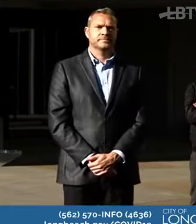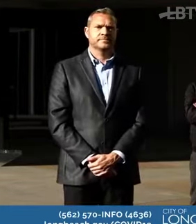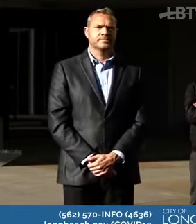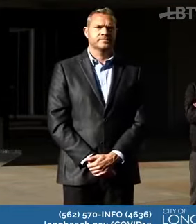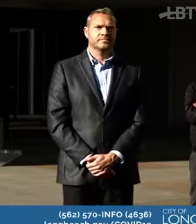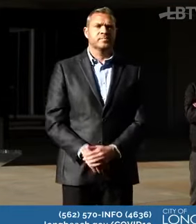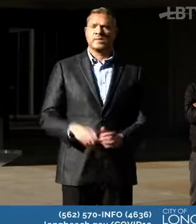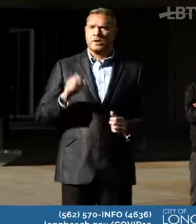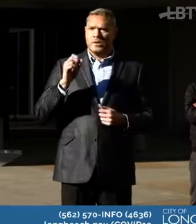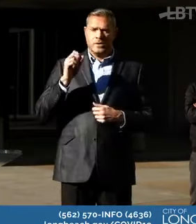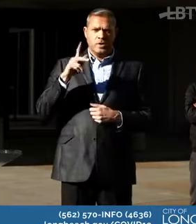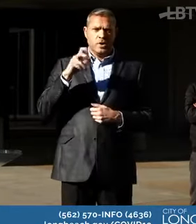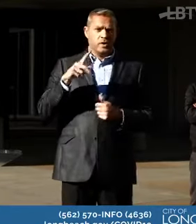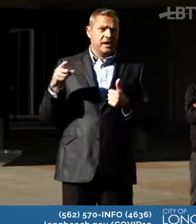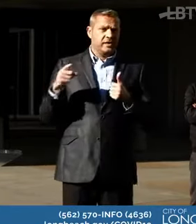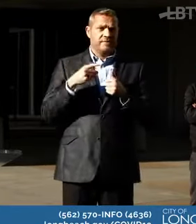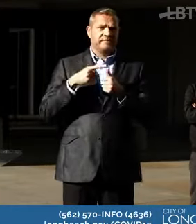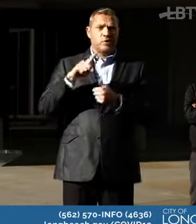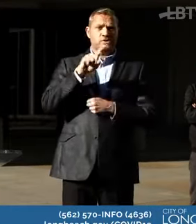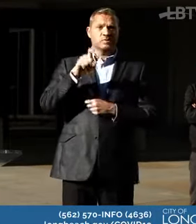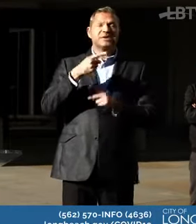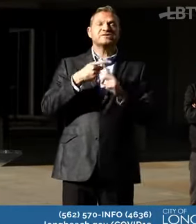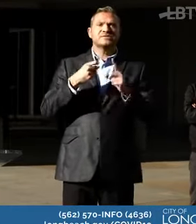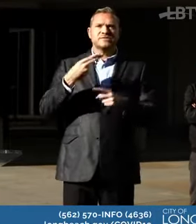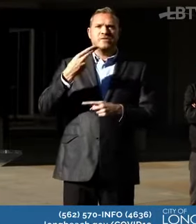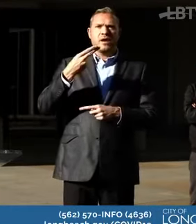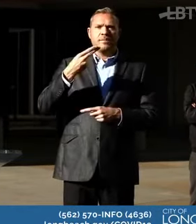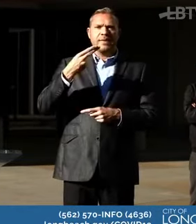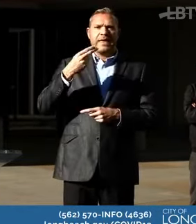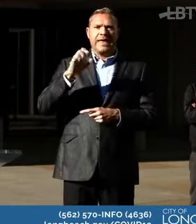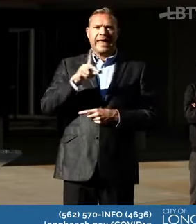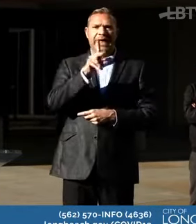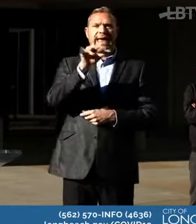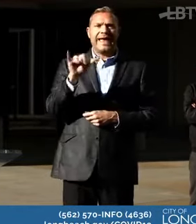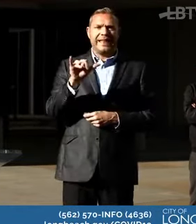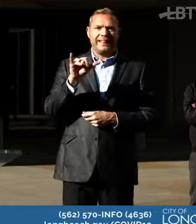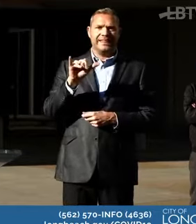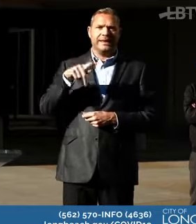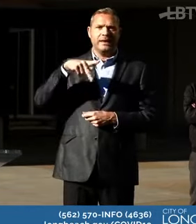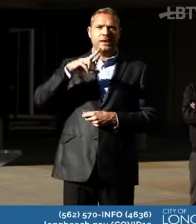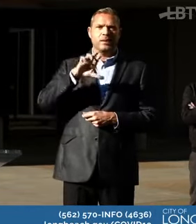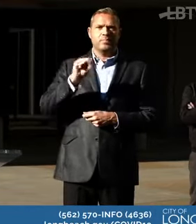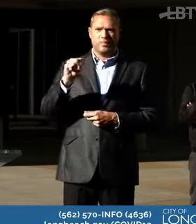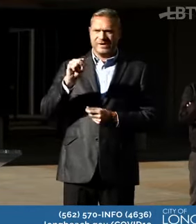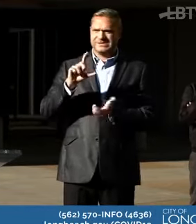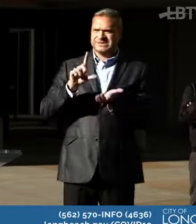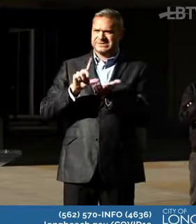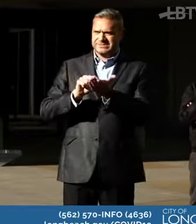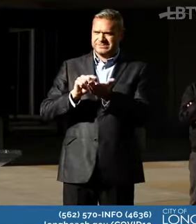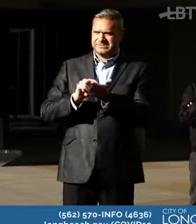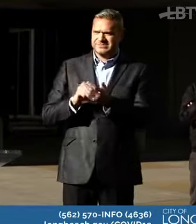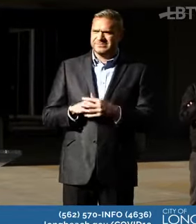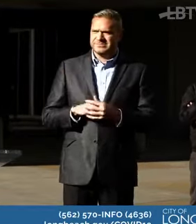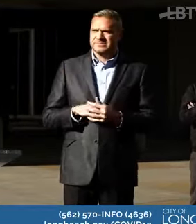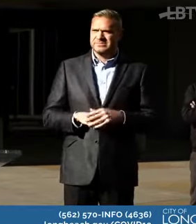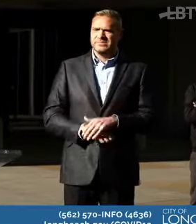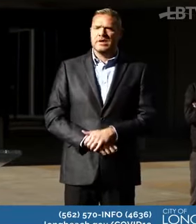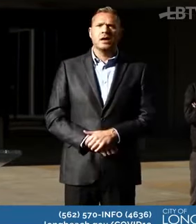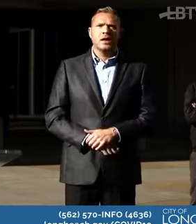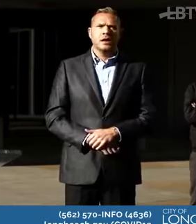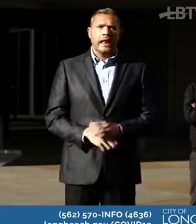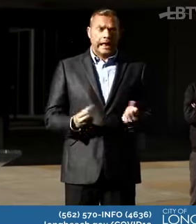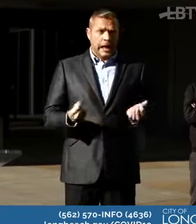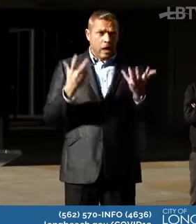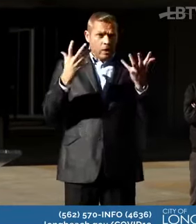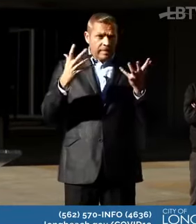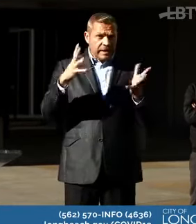All right, these first questions are from Haley at the Press Telegram. How many vaccines has College received? Just like John